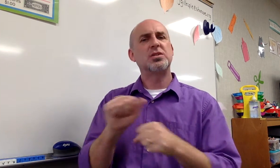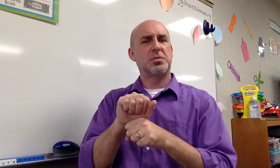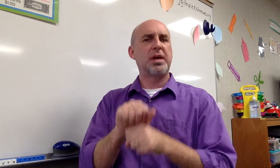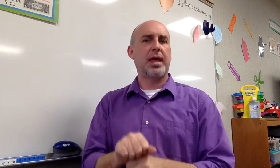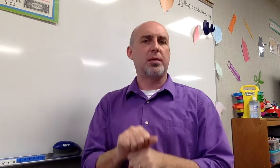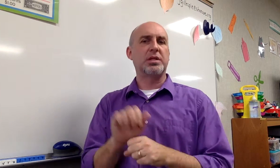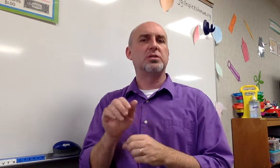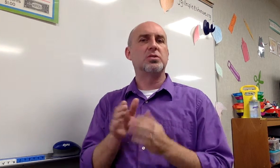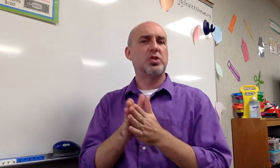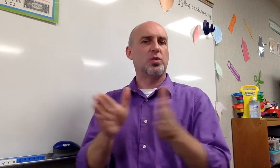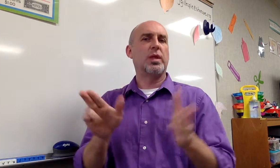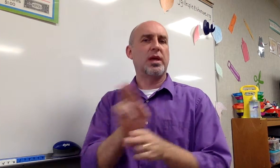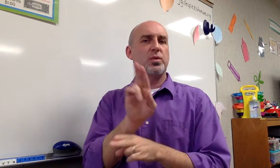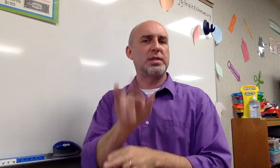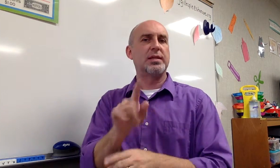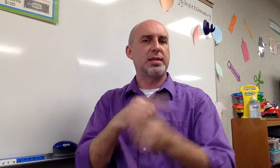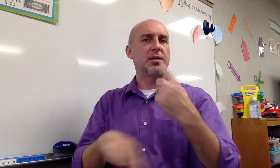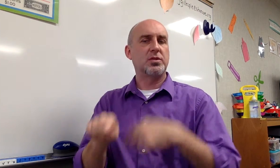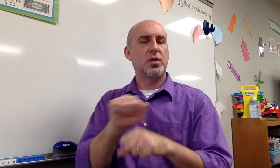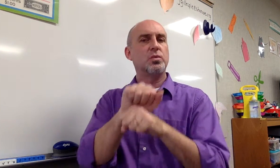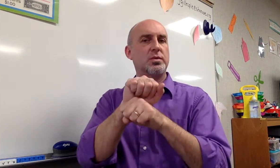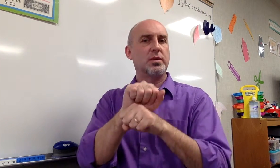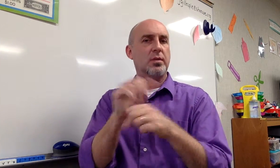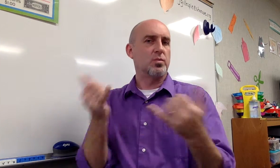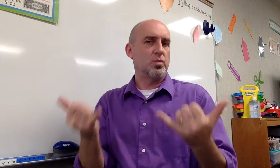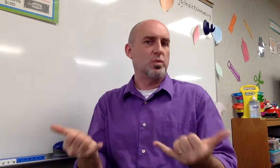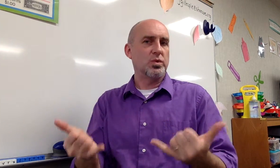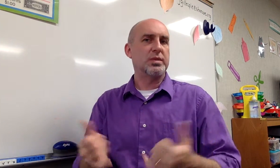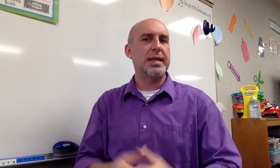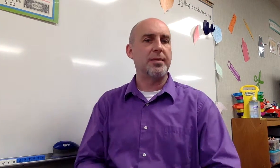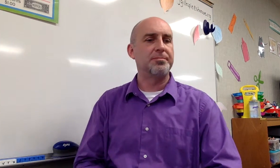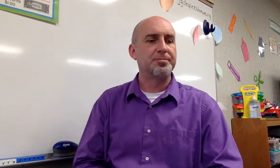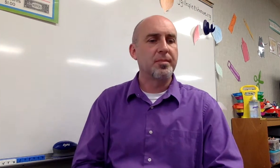my habit. Generally, I use that sign. So we'll do today.